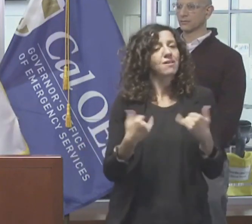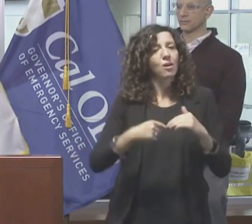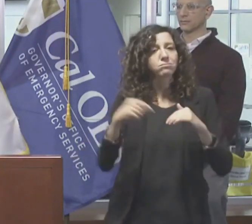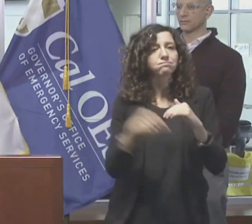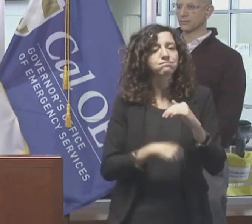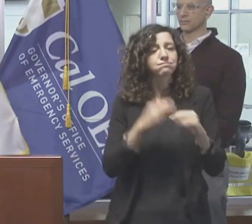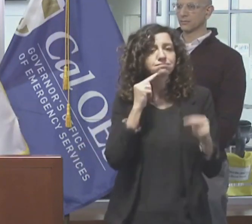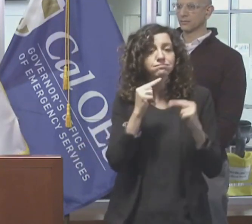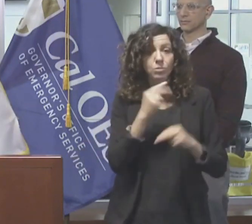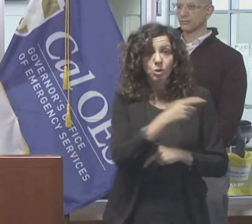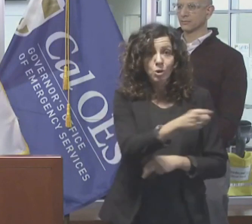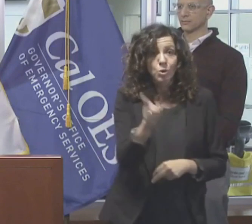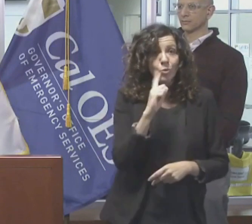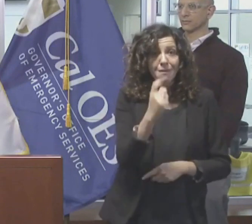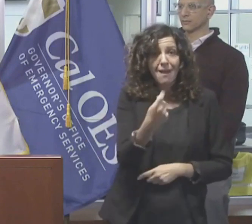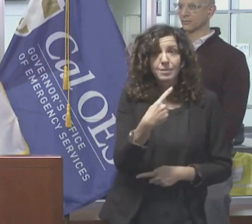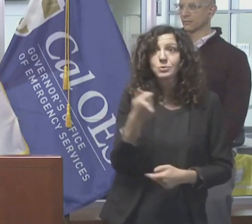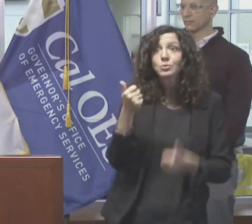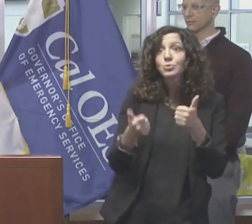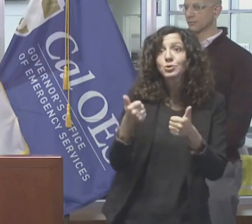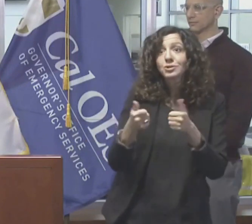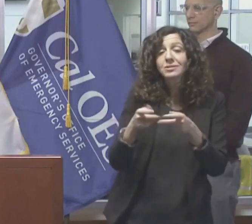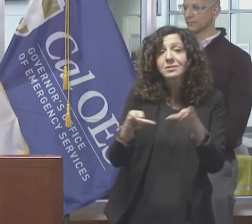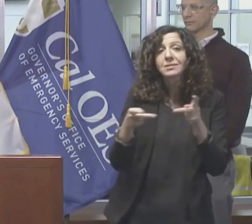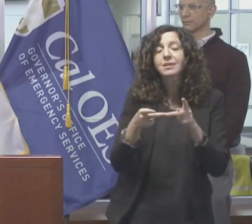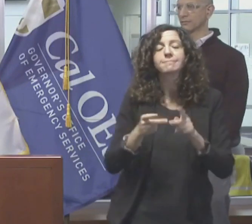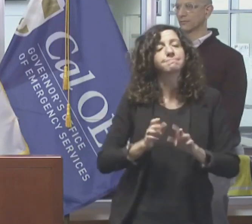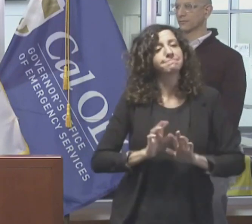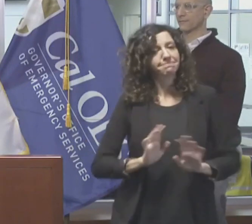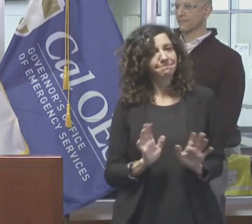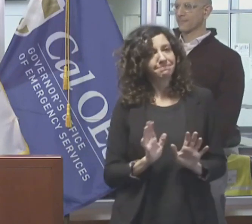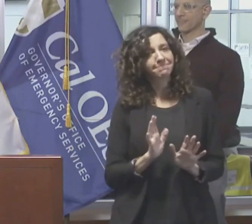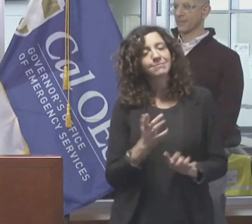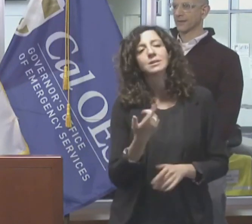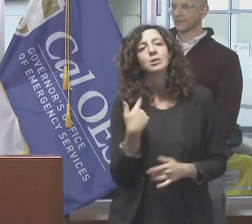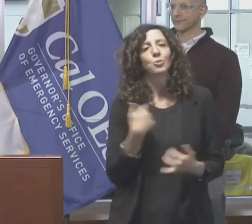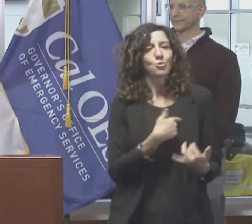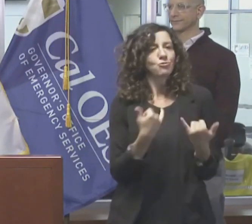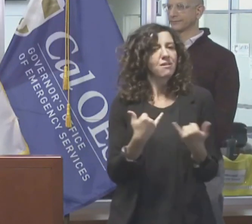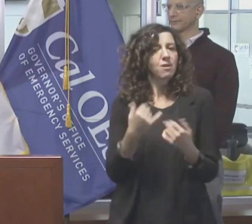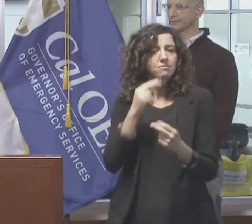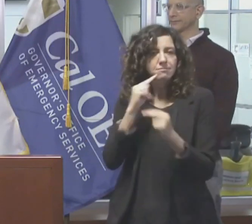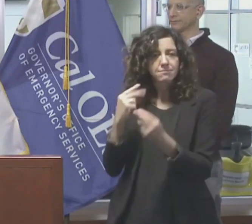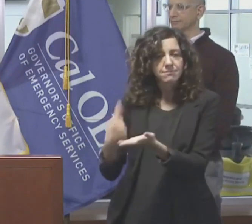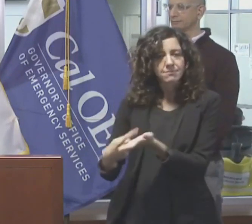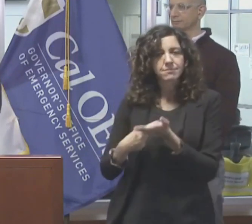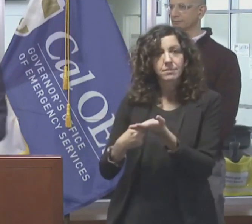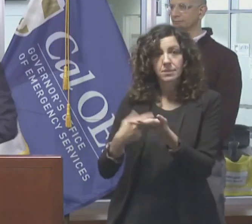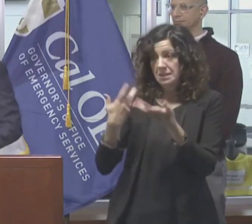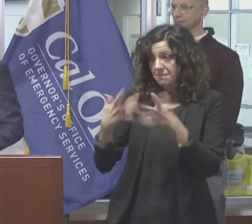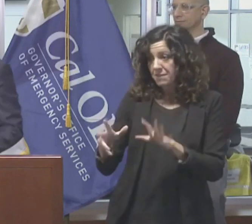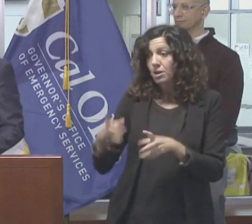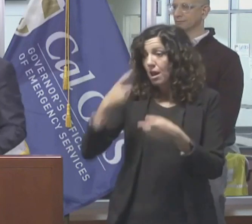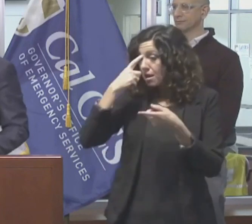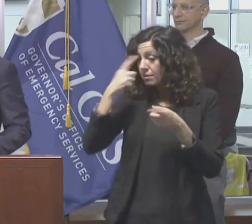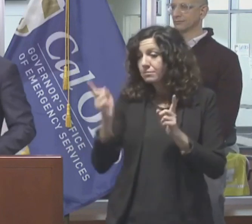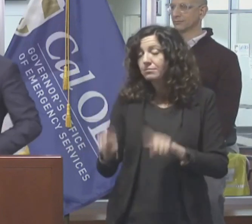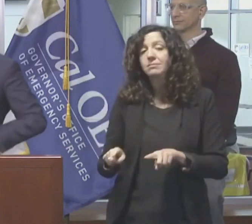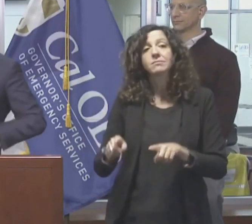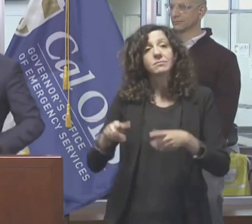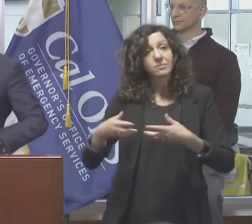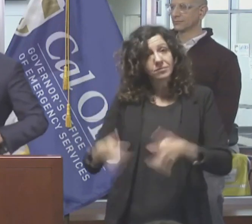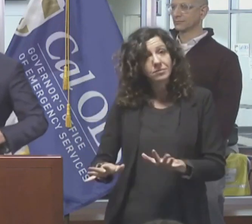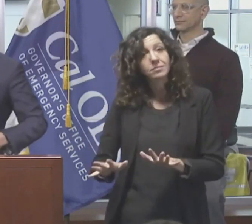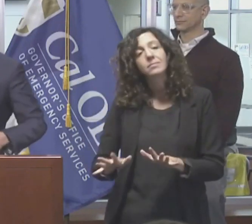ask which specific sites are there. We are in deep negotiations to secure those sites. As soon as they're secured and the negotiations are